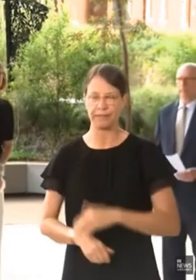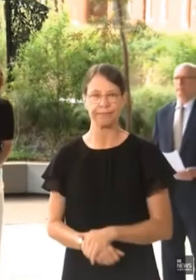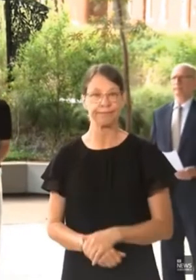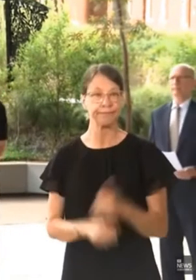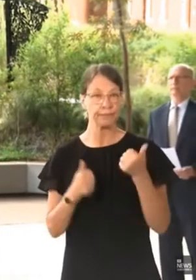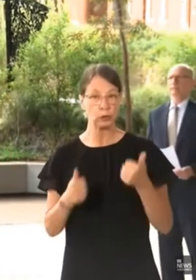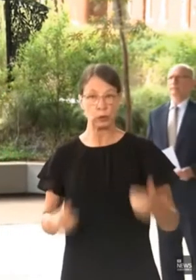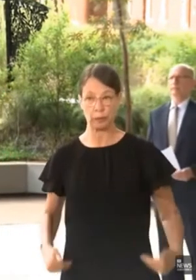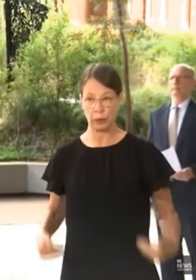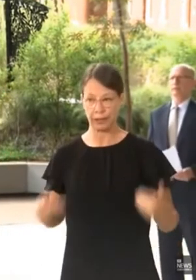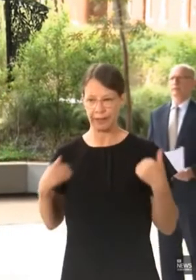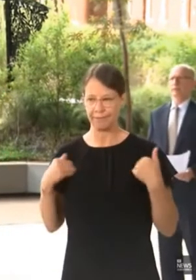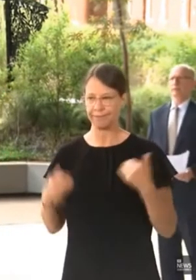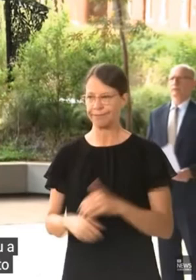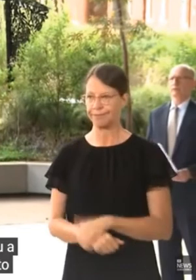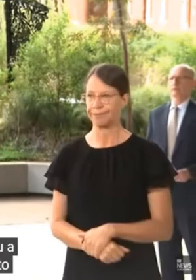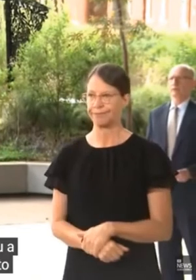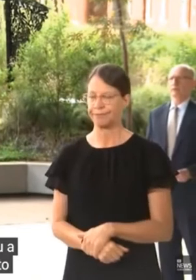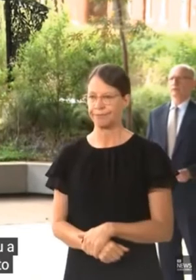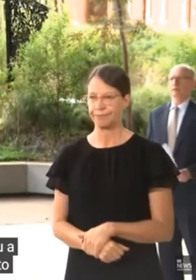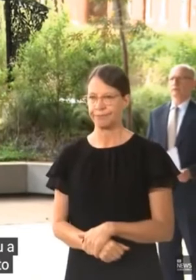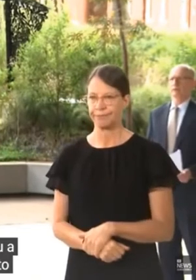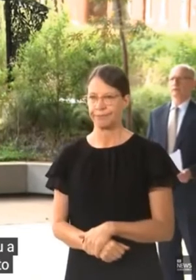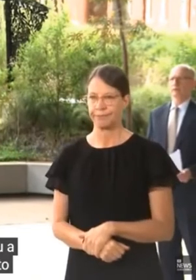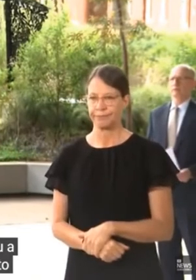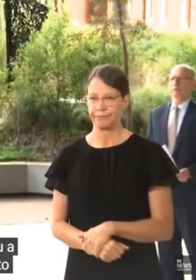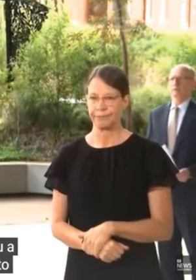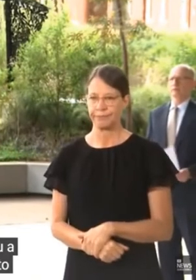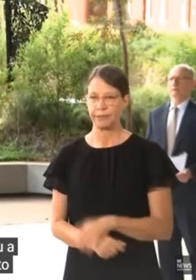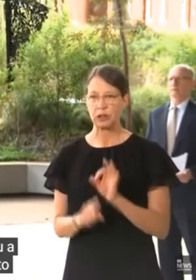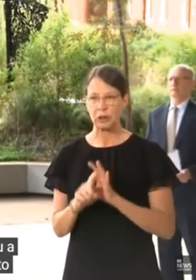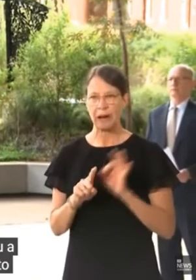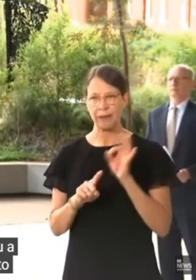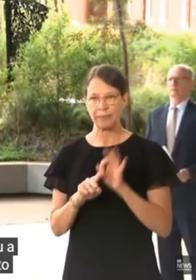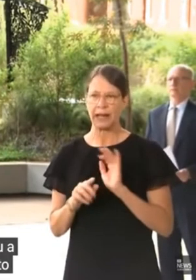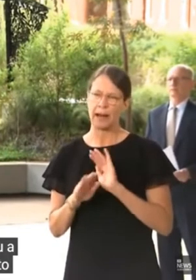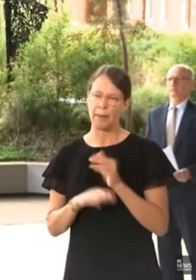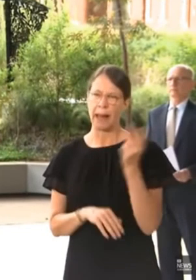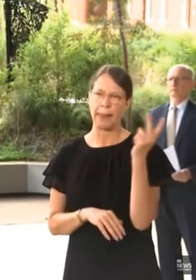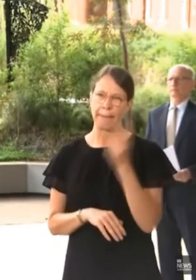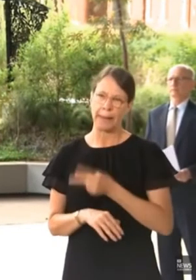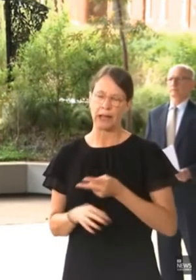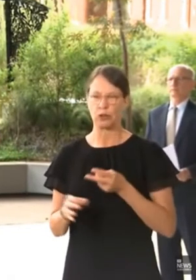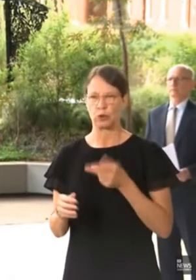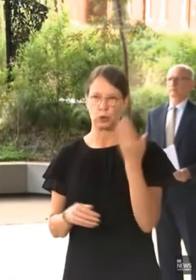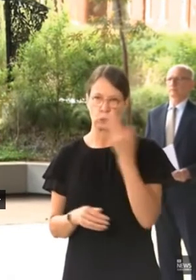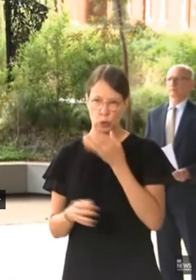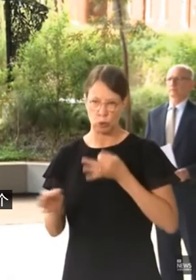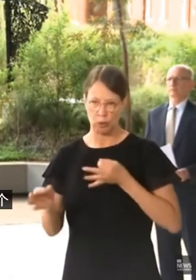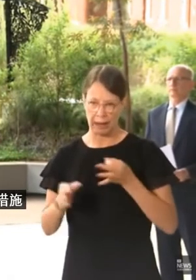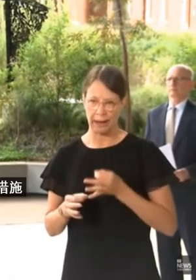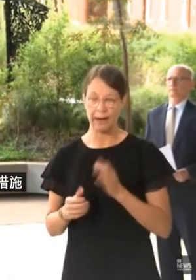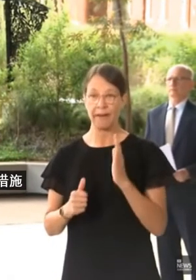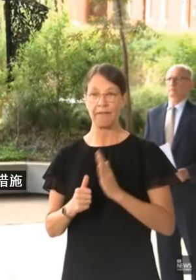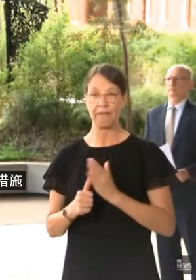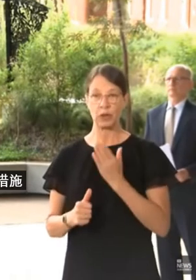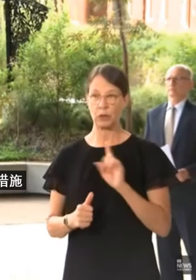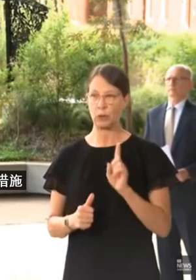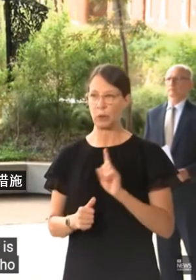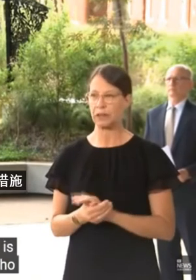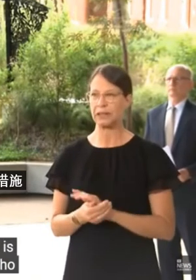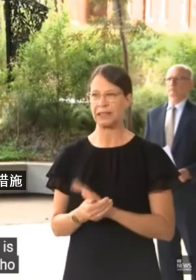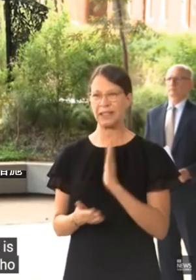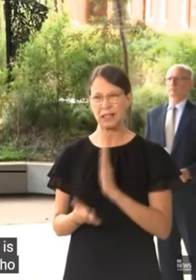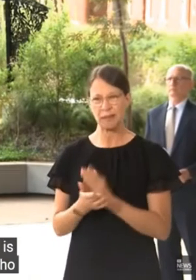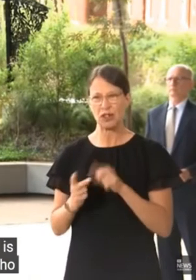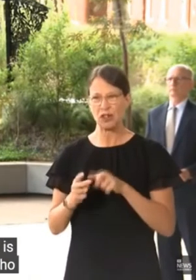Good morning. I wanted to give you a quick update on our return to school plans. The first measure in our plan is to make sure that children who